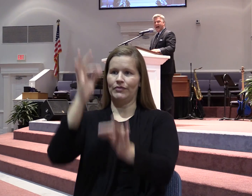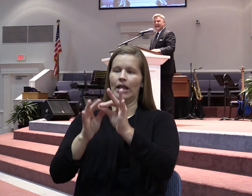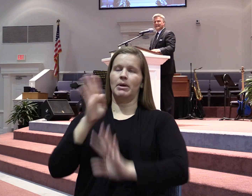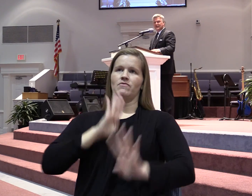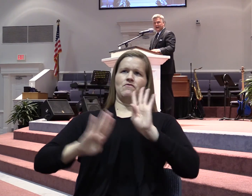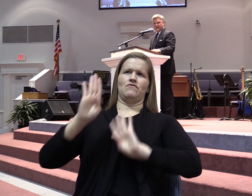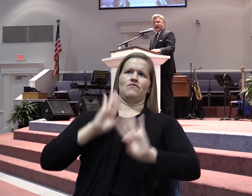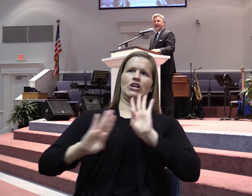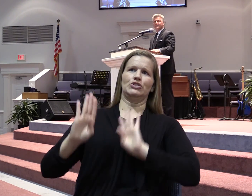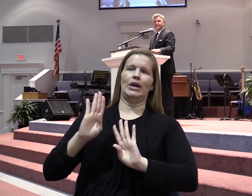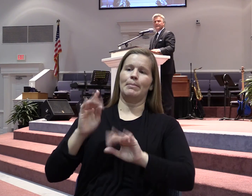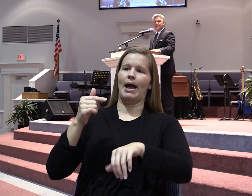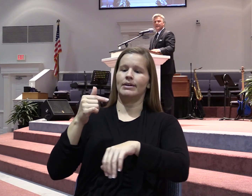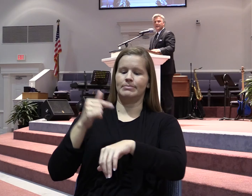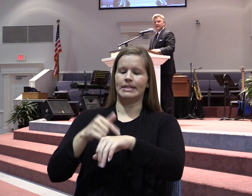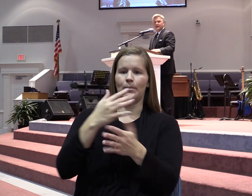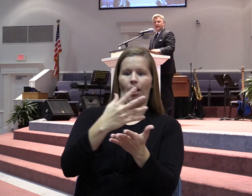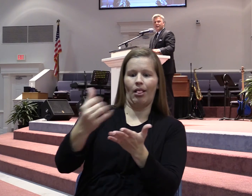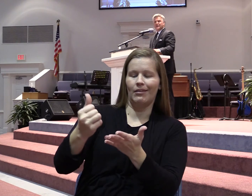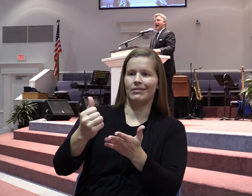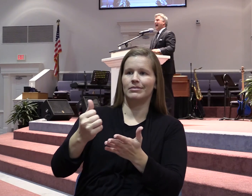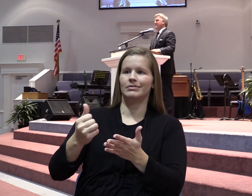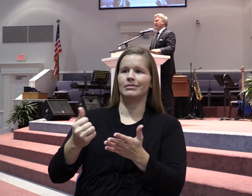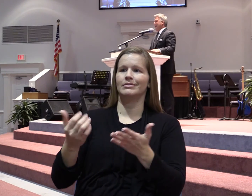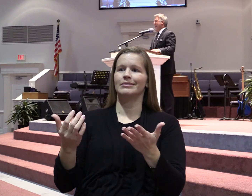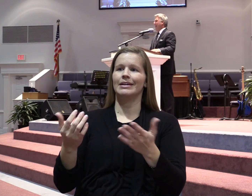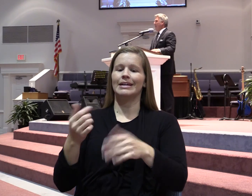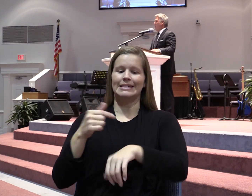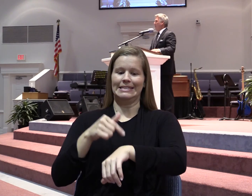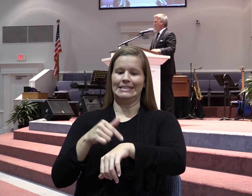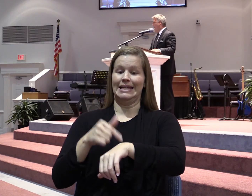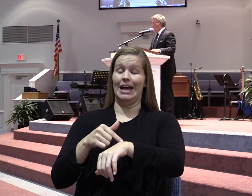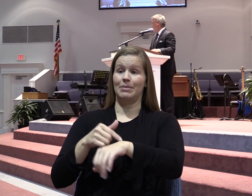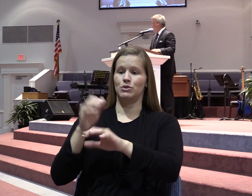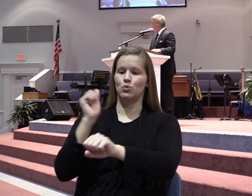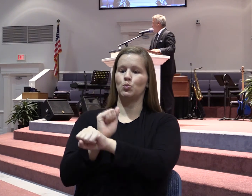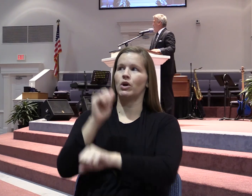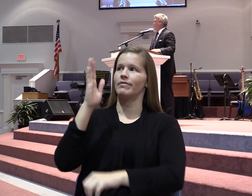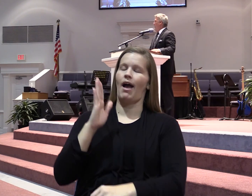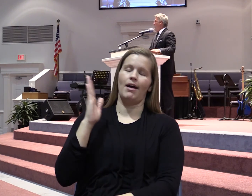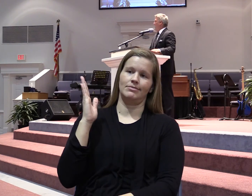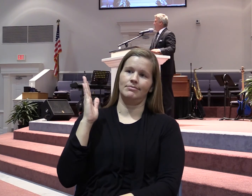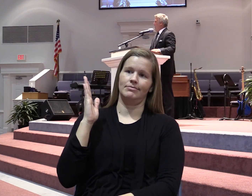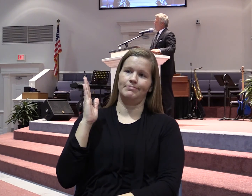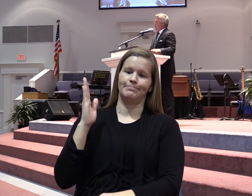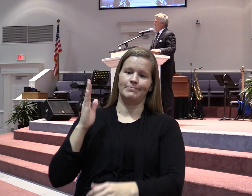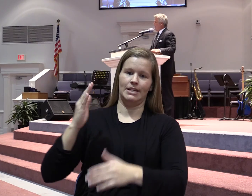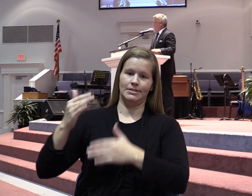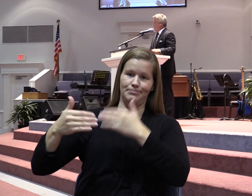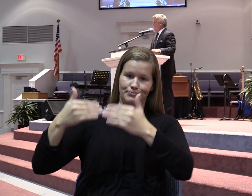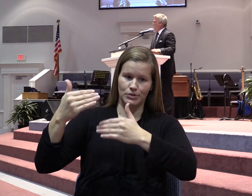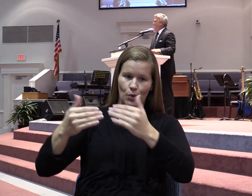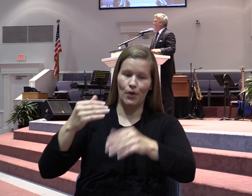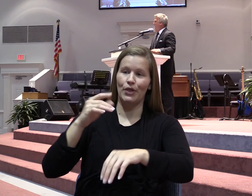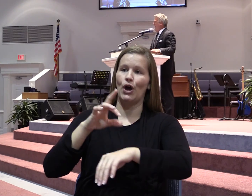by the passage of time. For time is the handiwork of God. For as long as the earth remains,